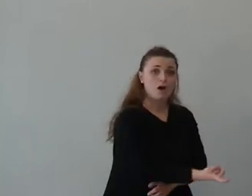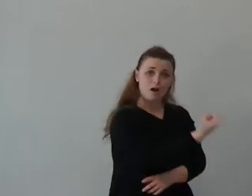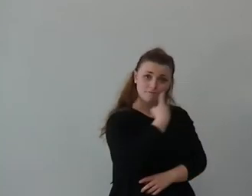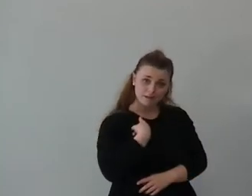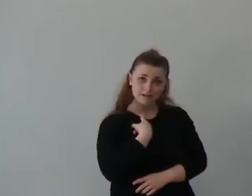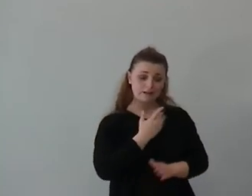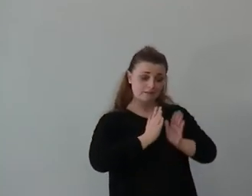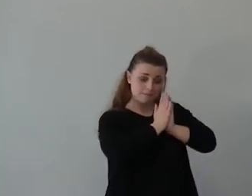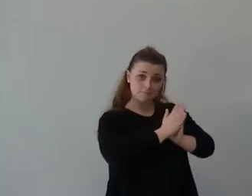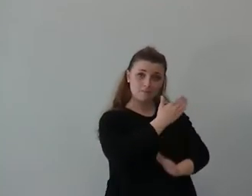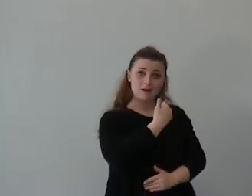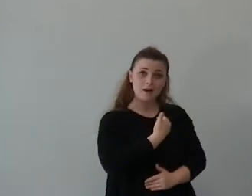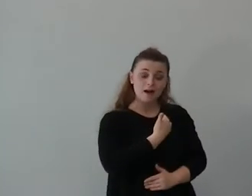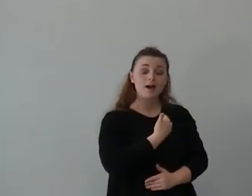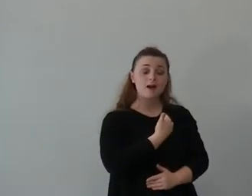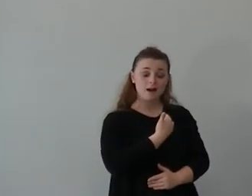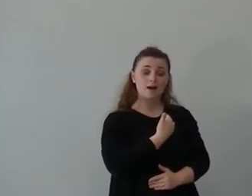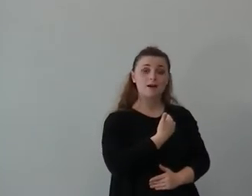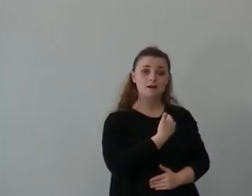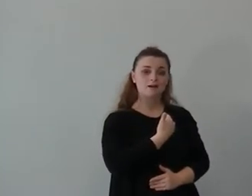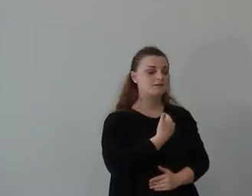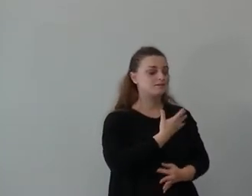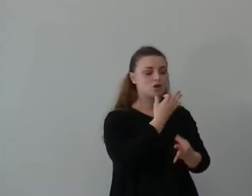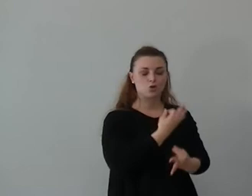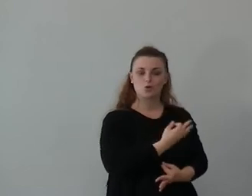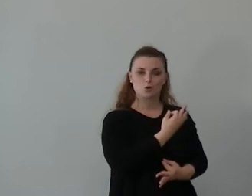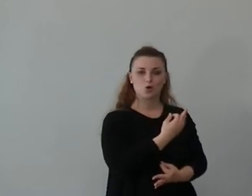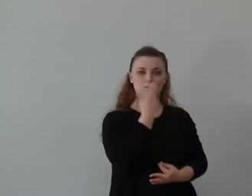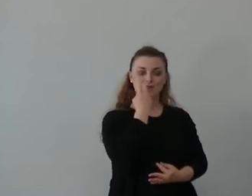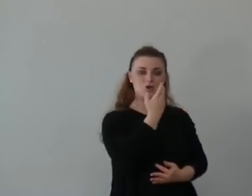troverete, quando mi cercherete con tutto il vostro cuore.